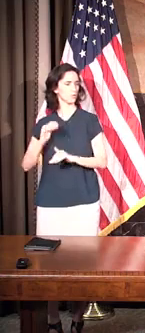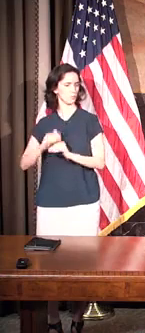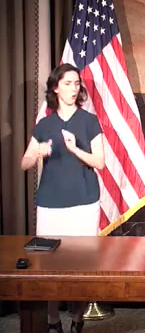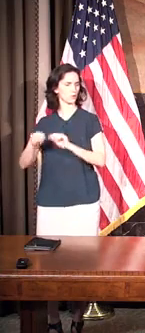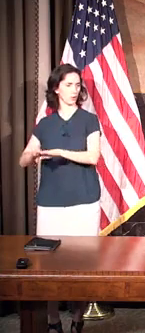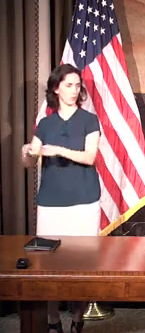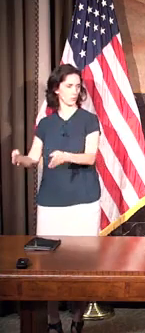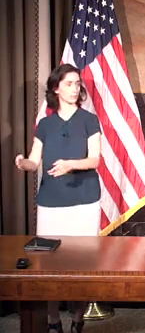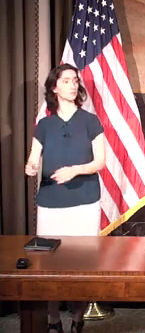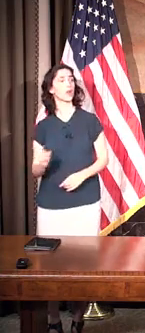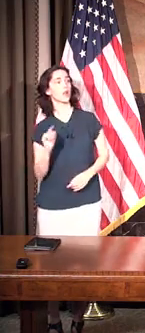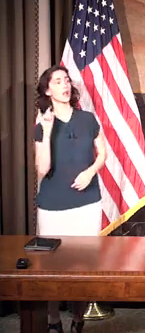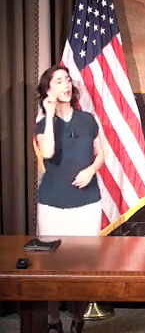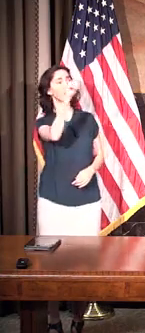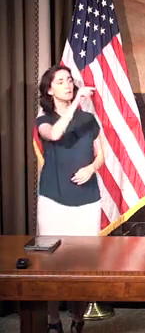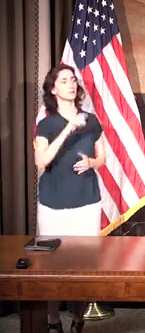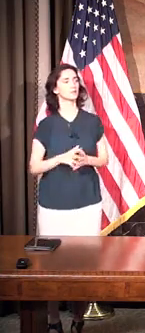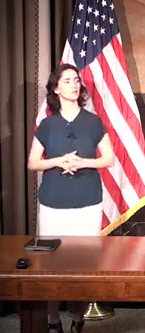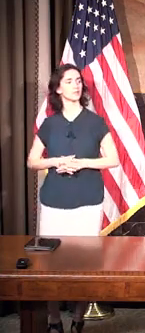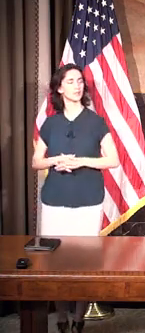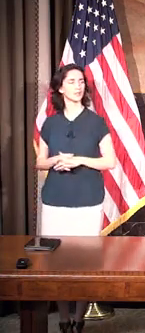Yes, ma'am, in the back. Okay.